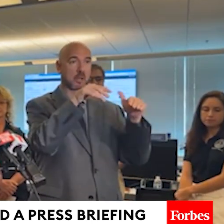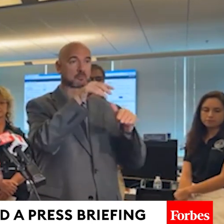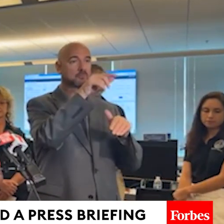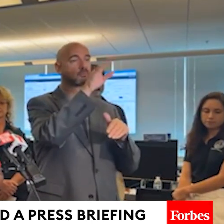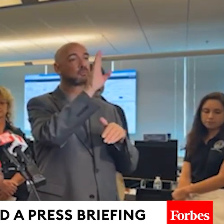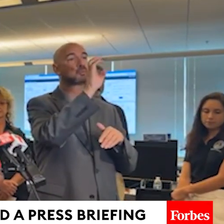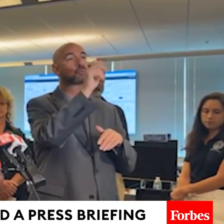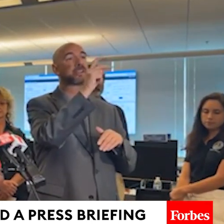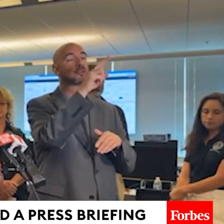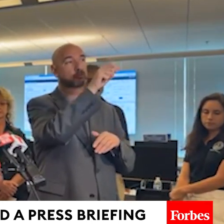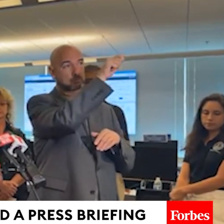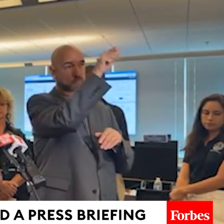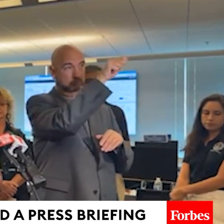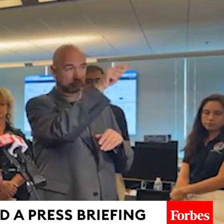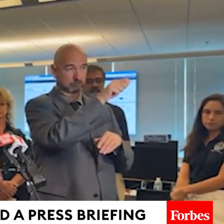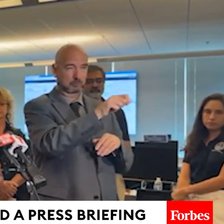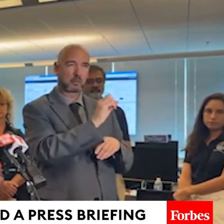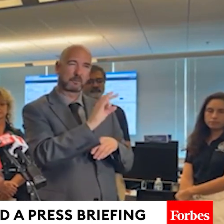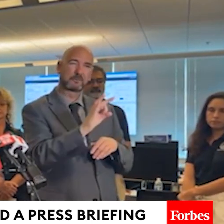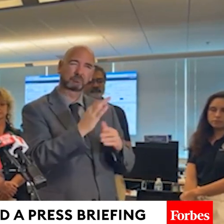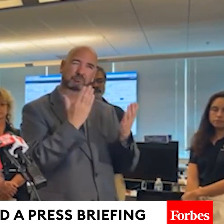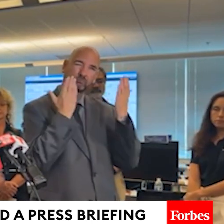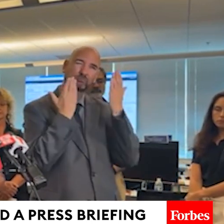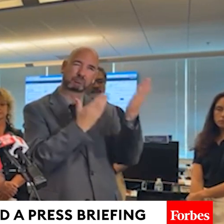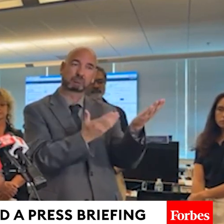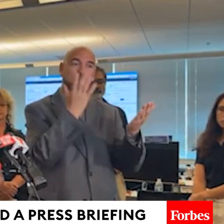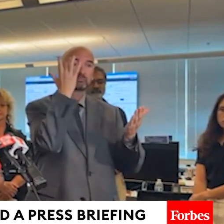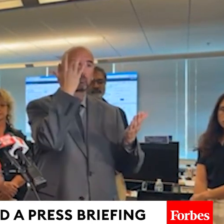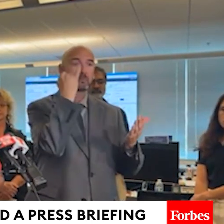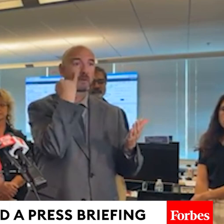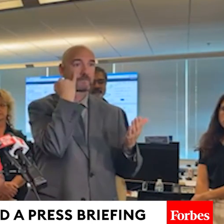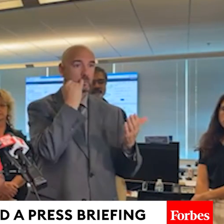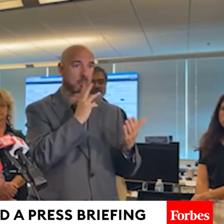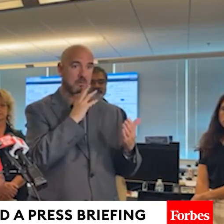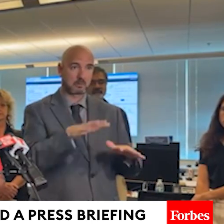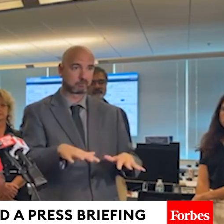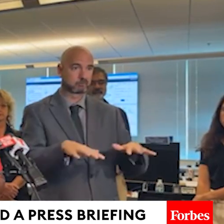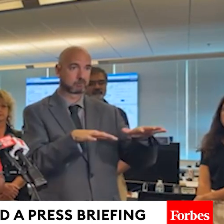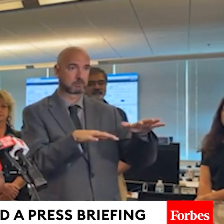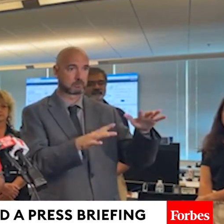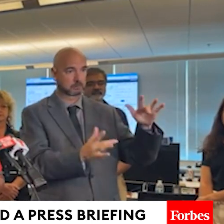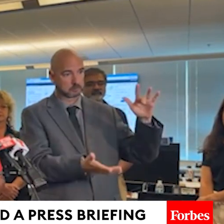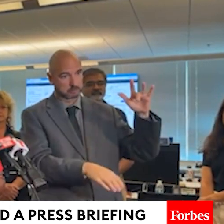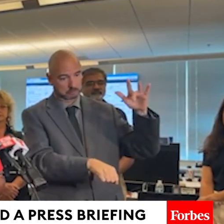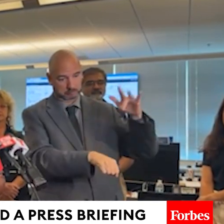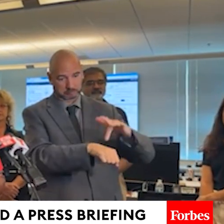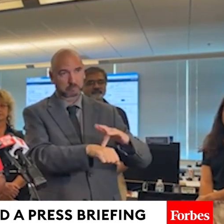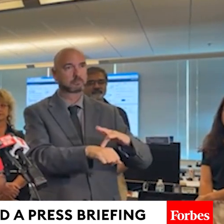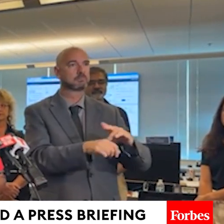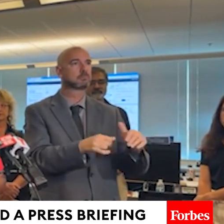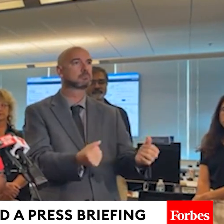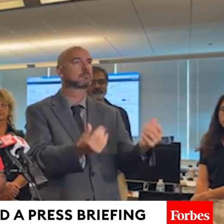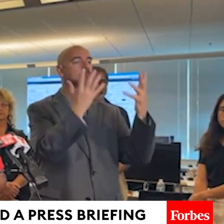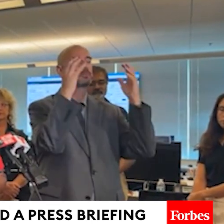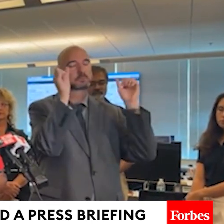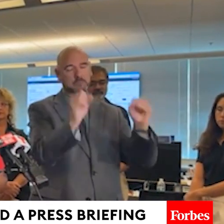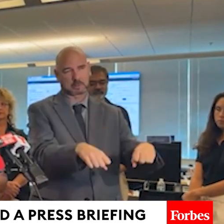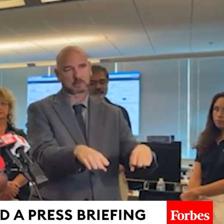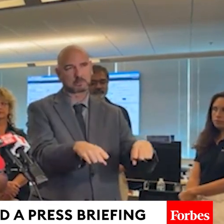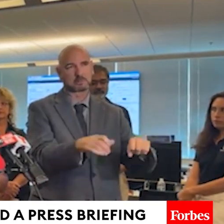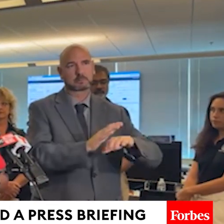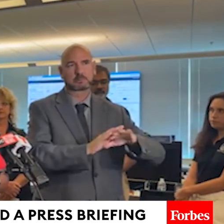restored, chances of having like some sort of surge could happen and cause a fire, and you definitely don't want that to take place at